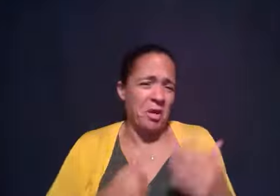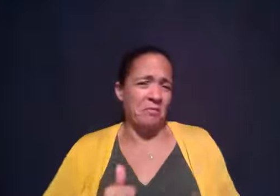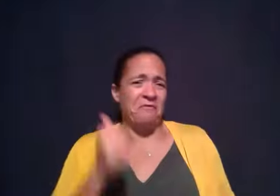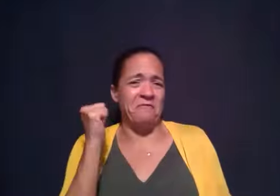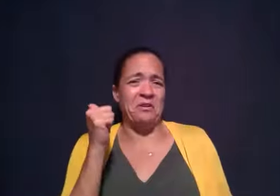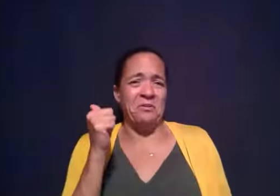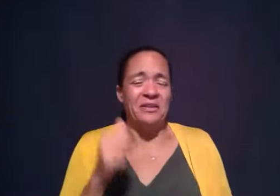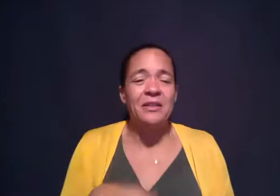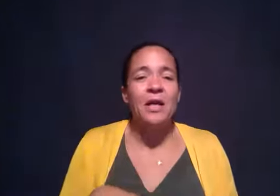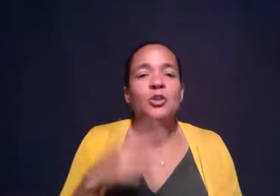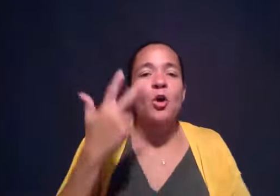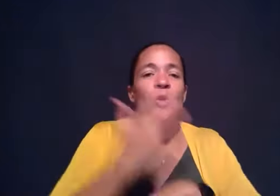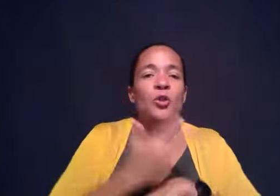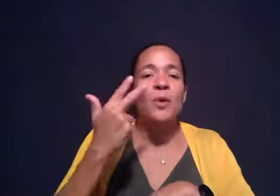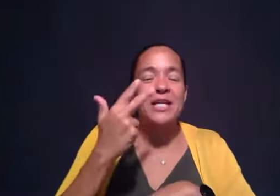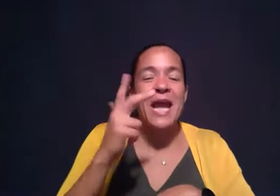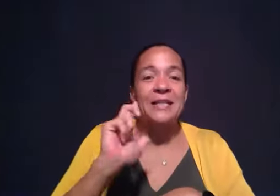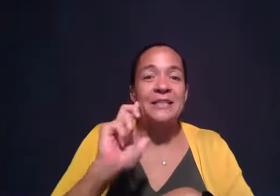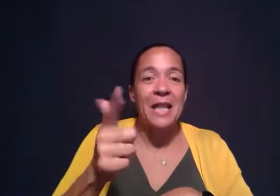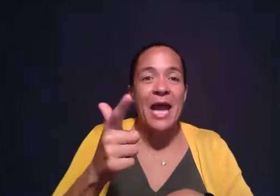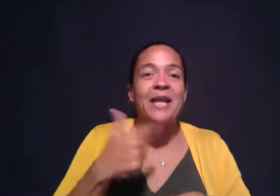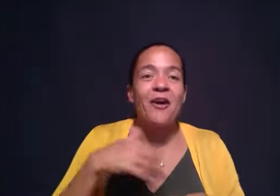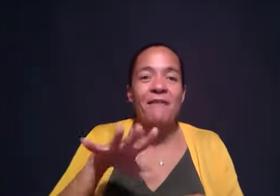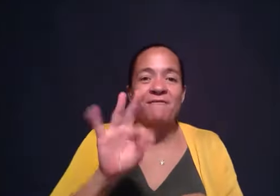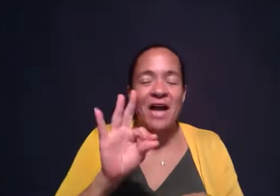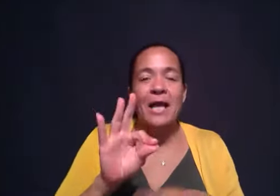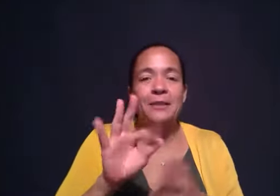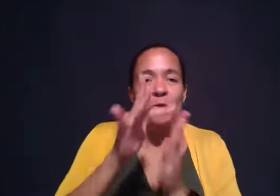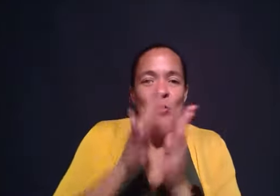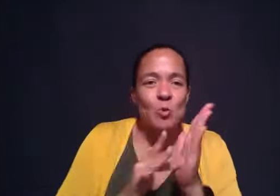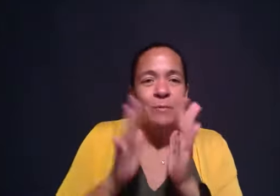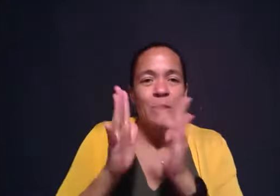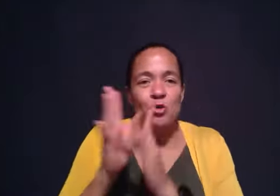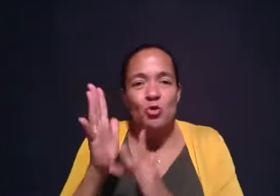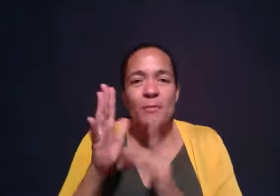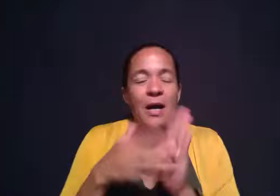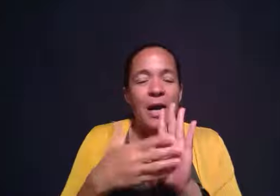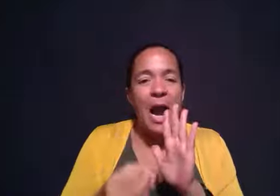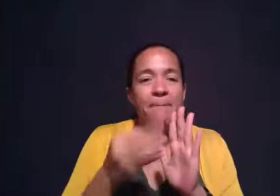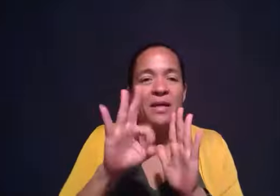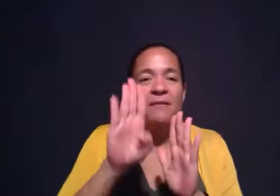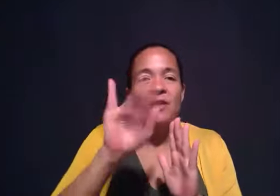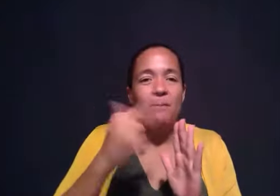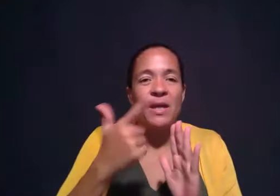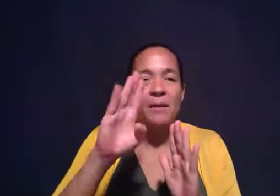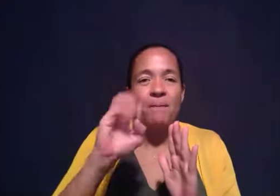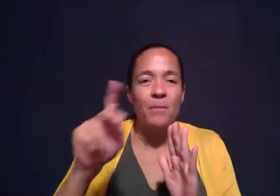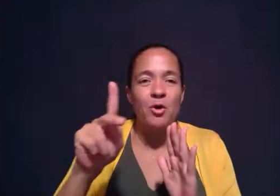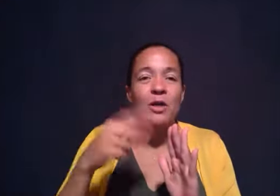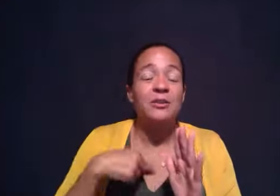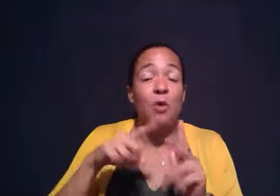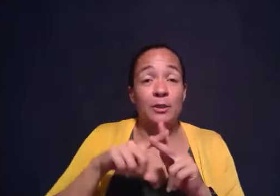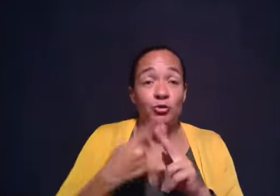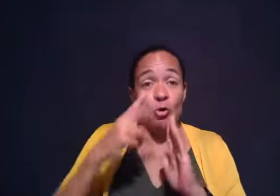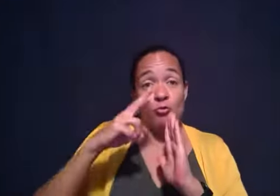I find a clean copy of the book, which is important for my studies. And I begin to read the book by myself.